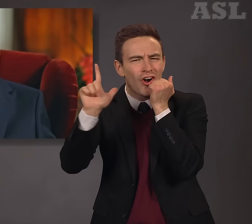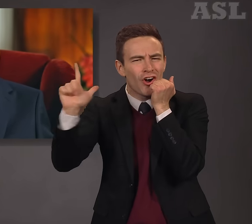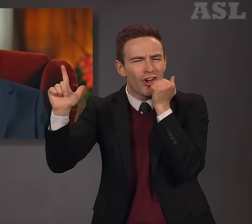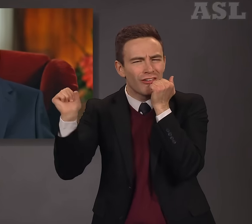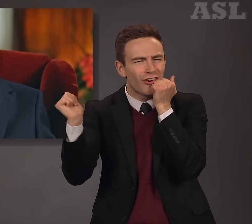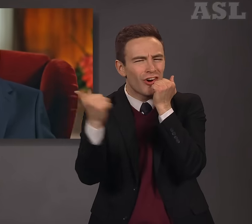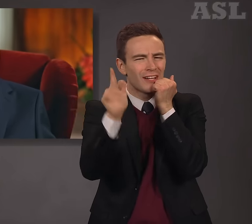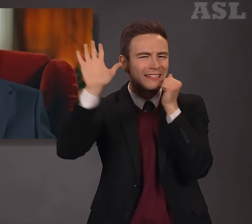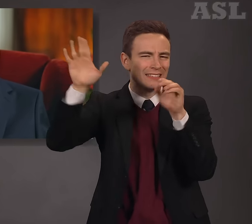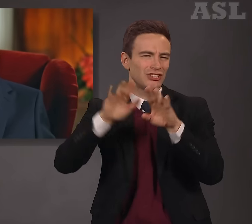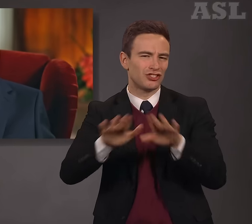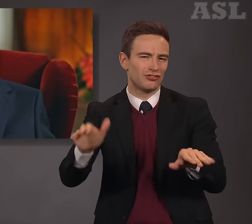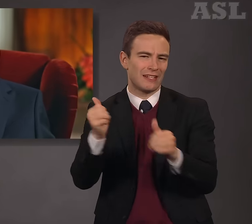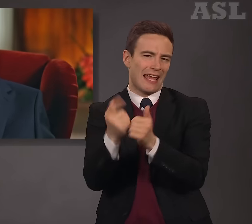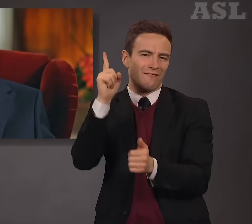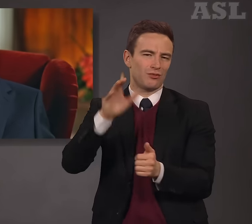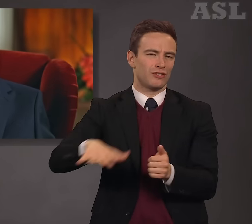everywhere.